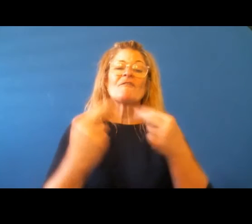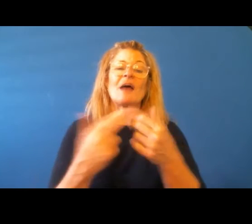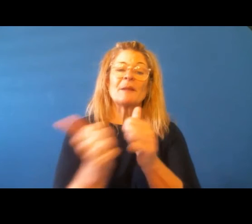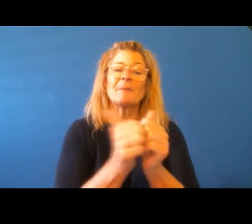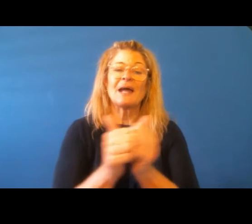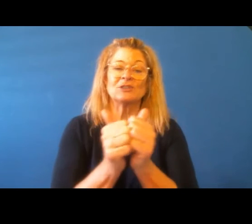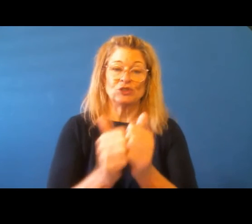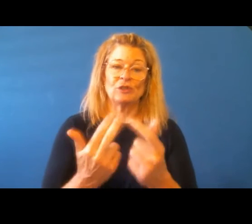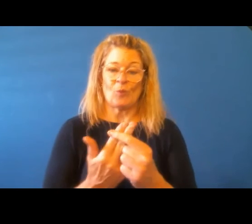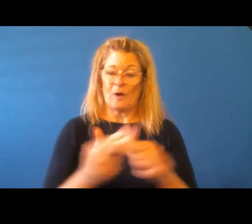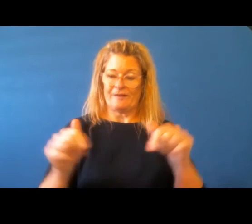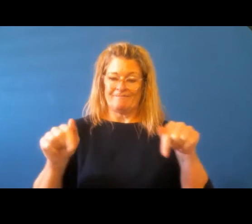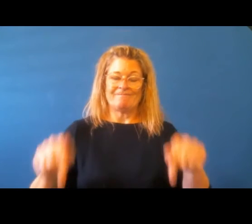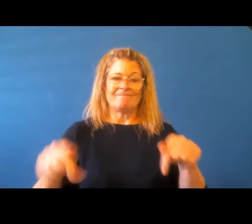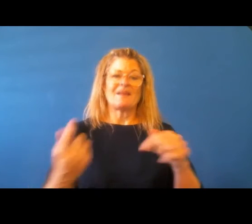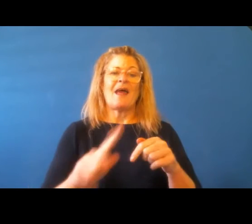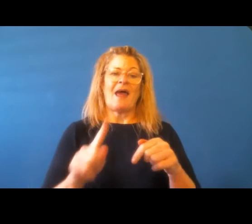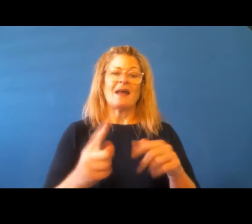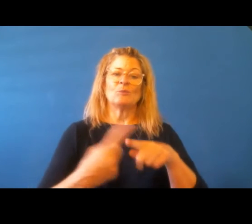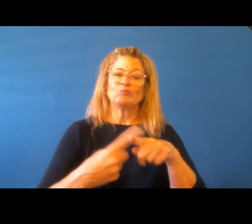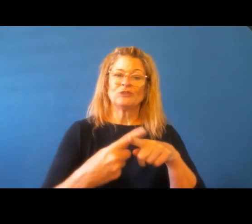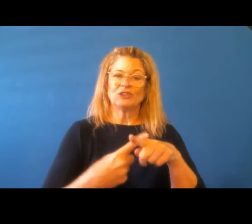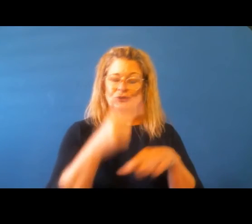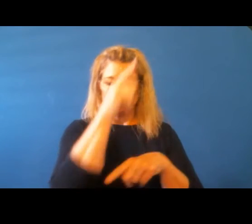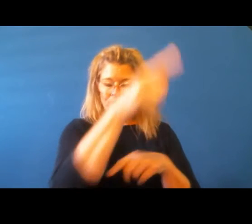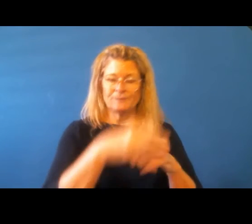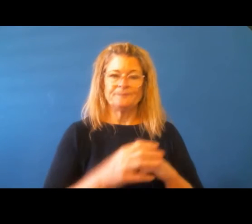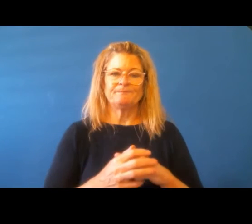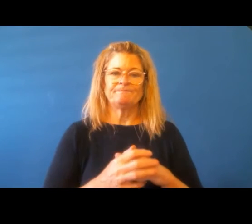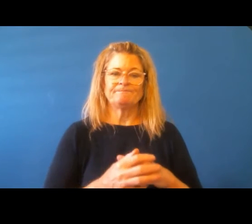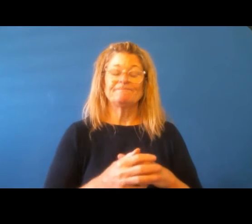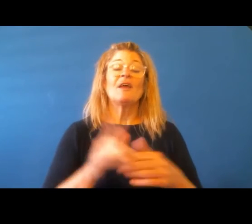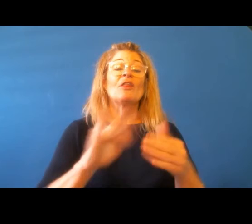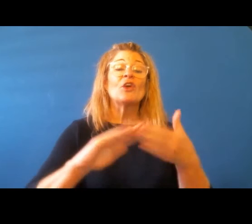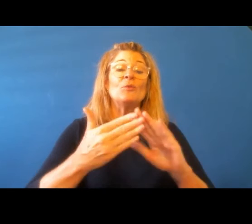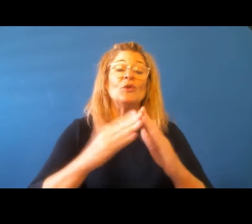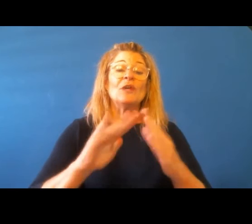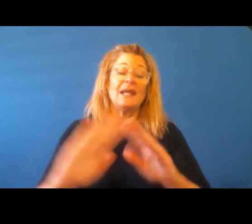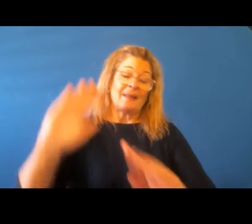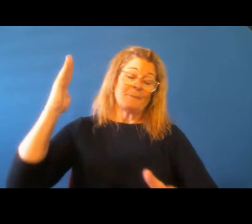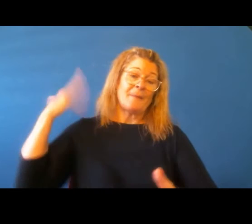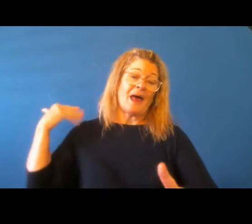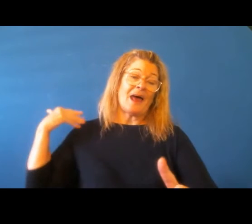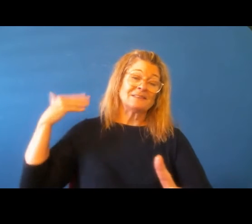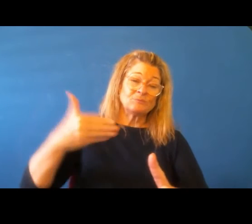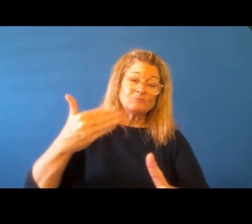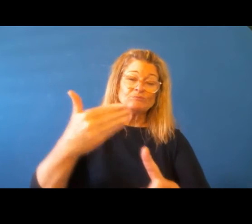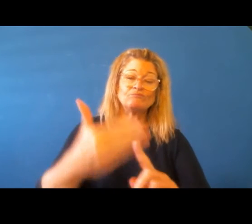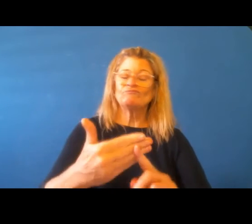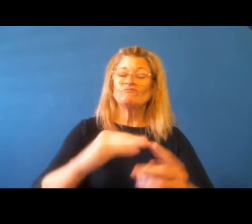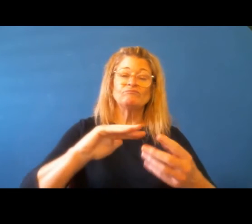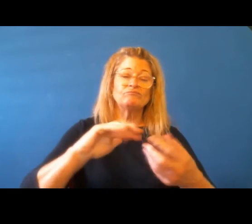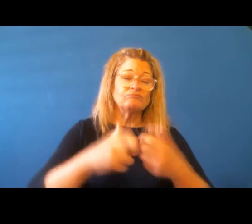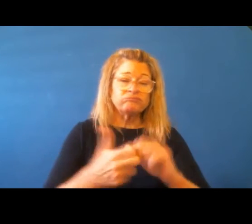Crown. Our bicultural journey has navigated rocky times, but today we know outcomes will be stronger